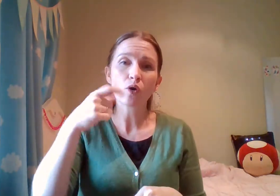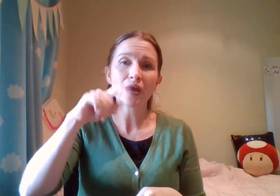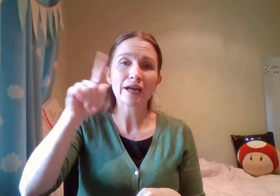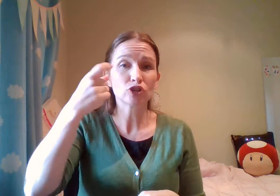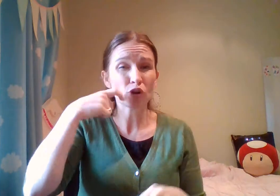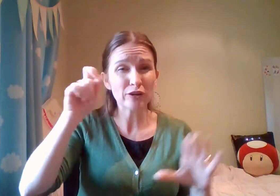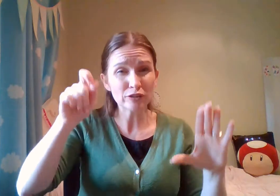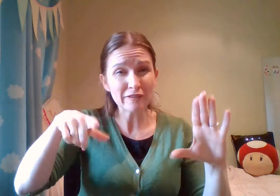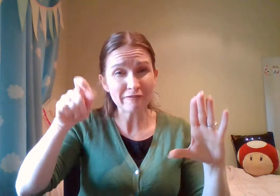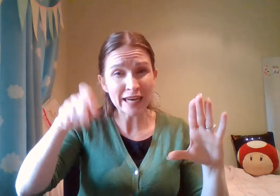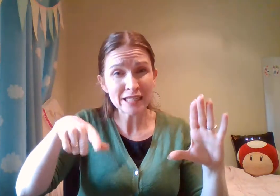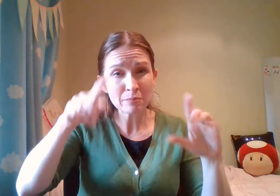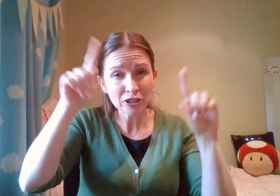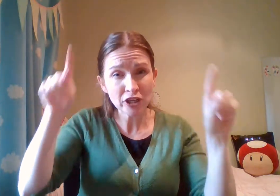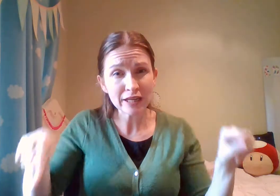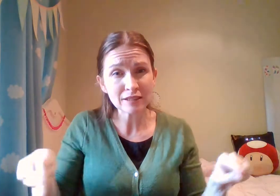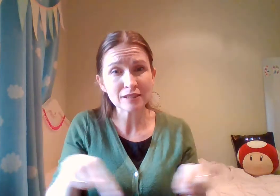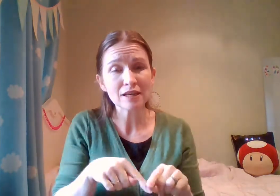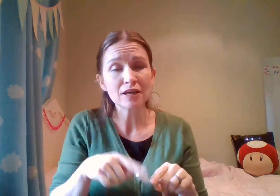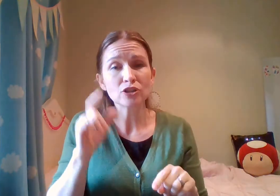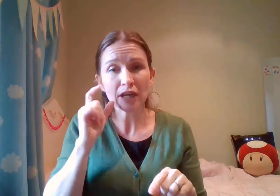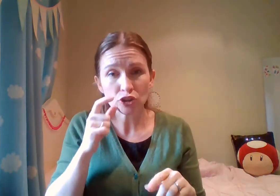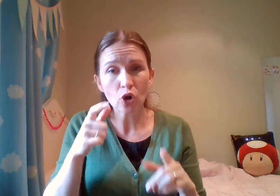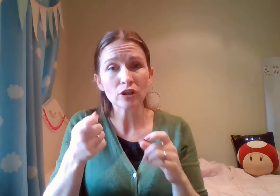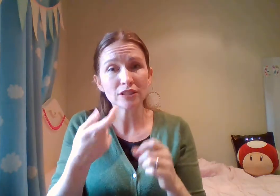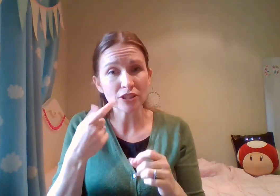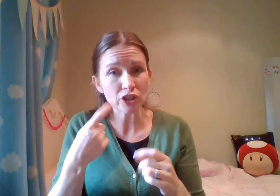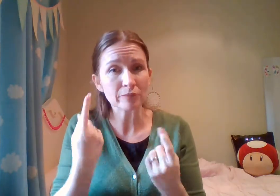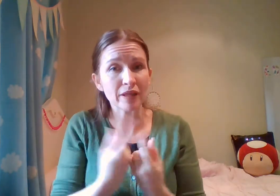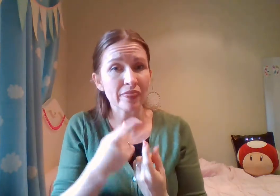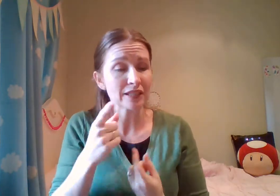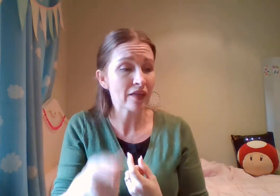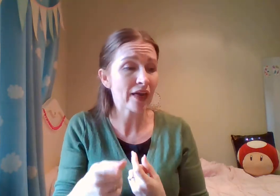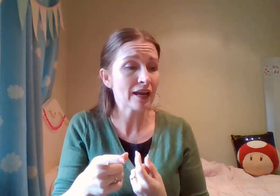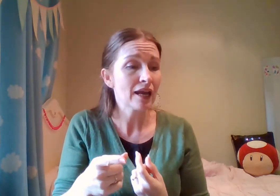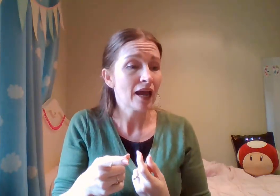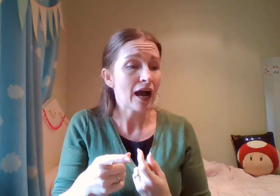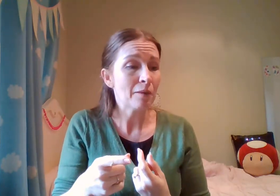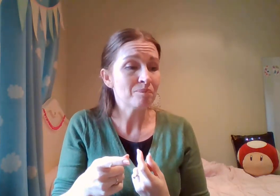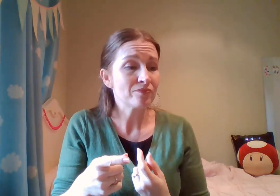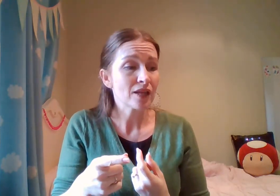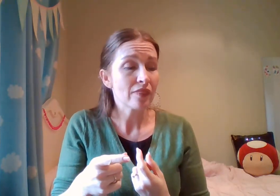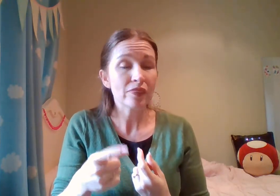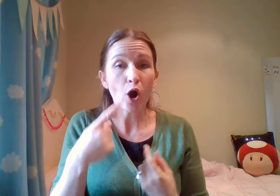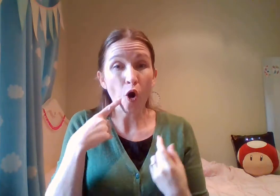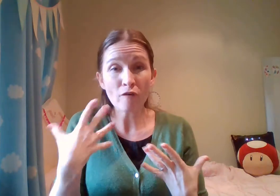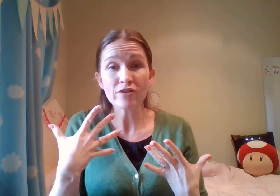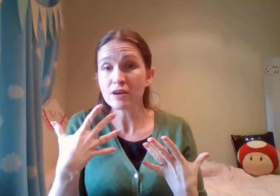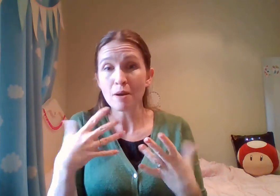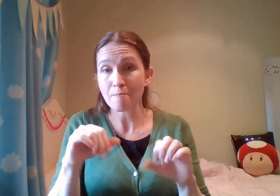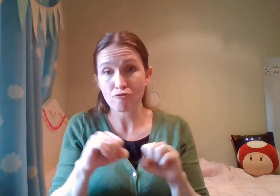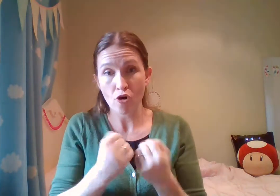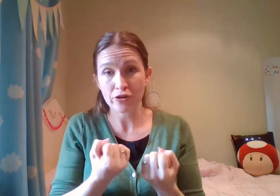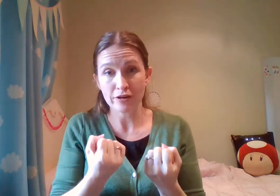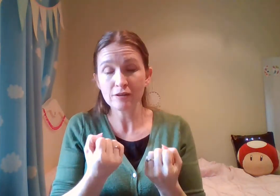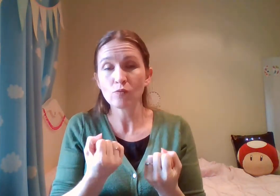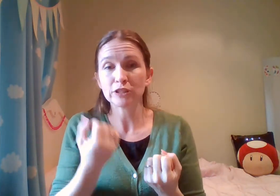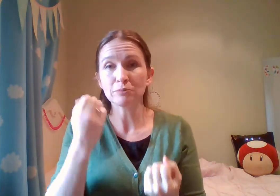out to try to use the vending machines to get chocolates and chips and things like that. They're often broken, which